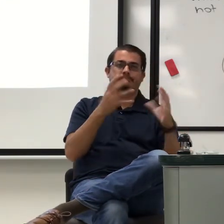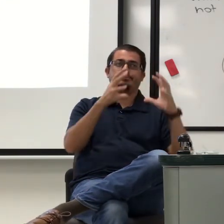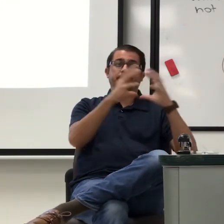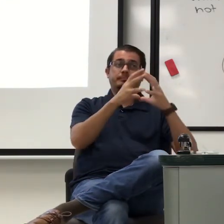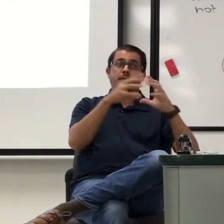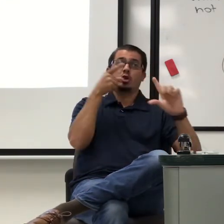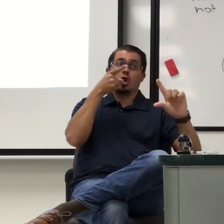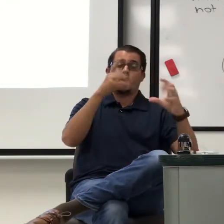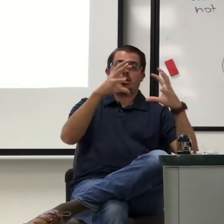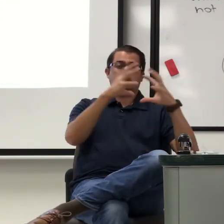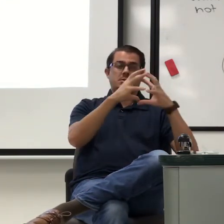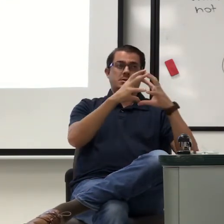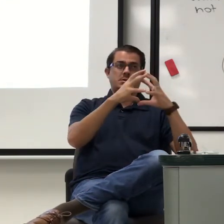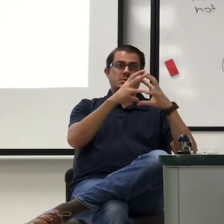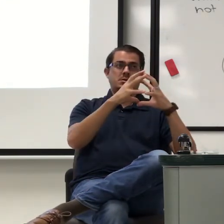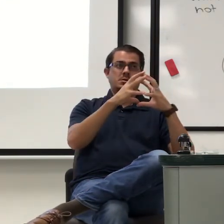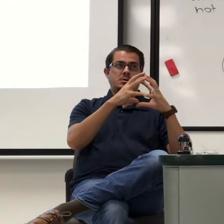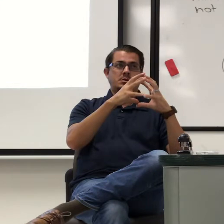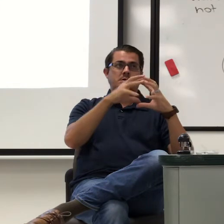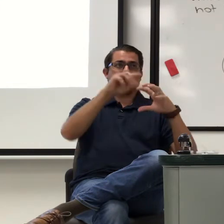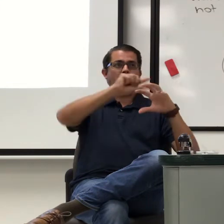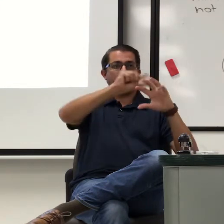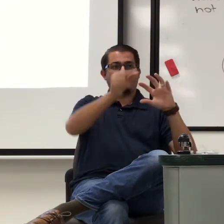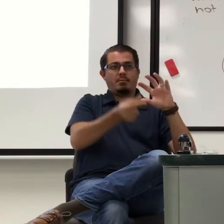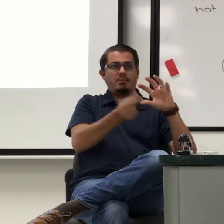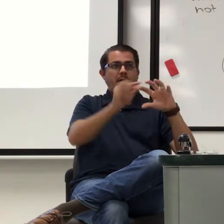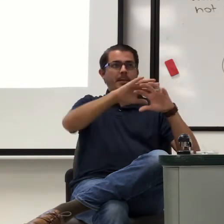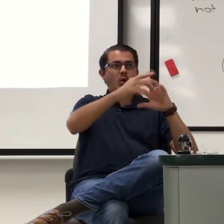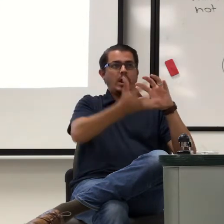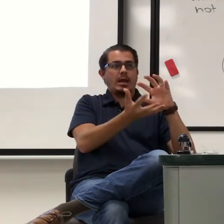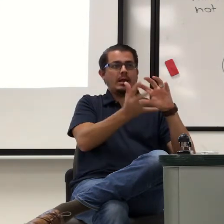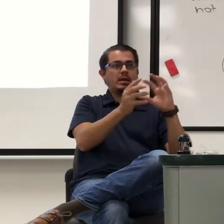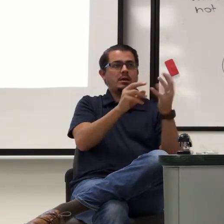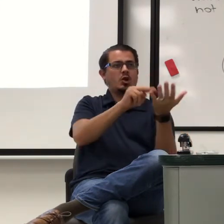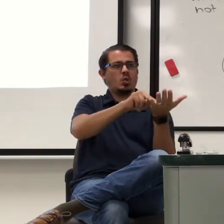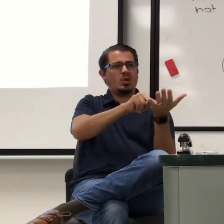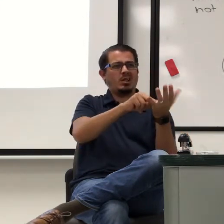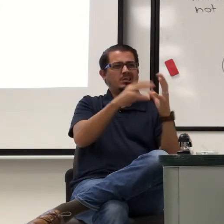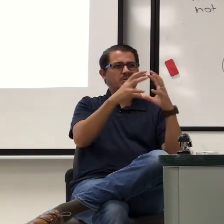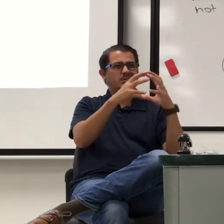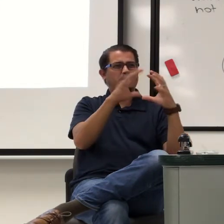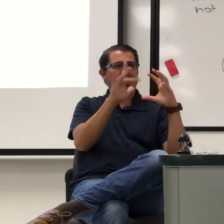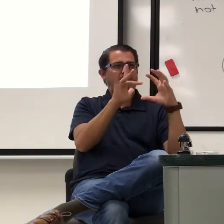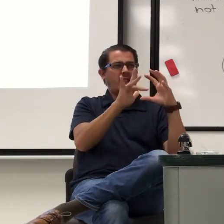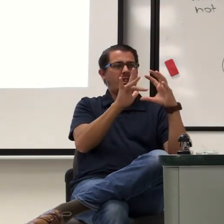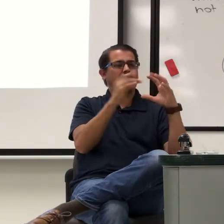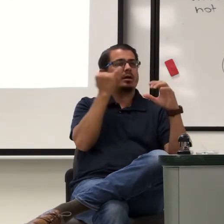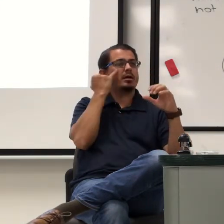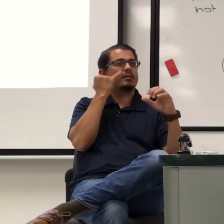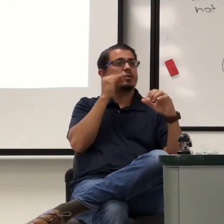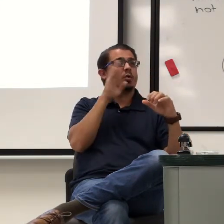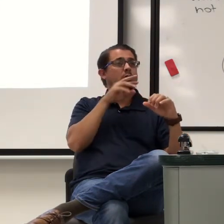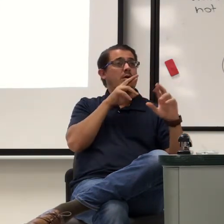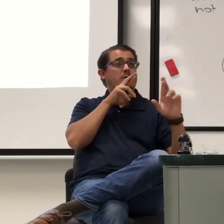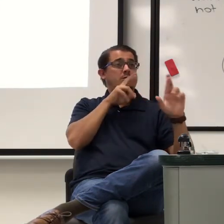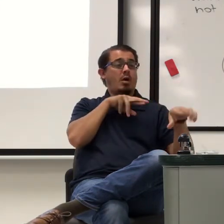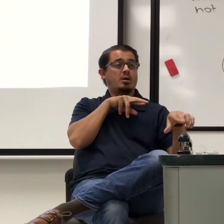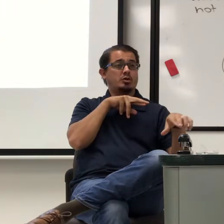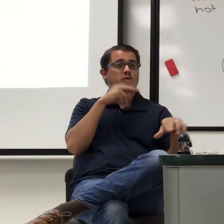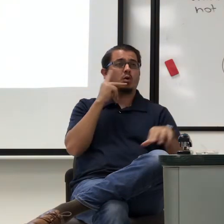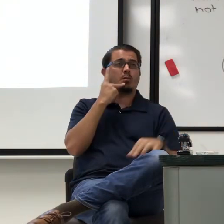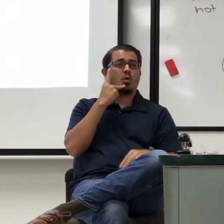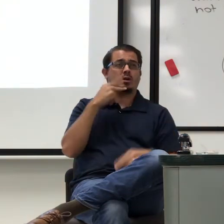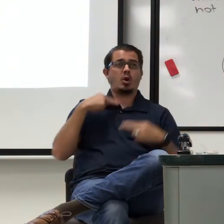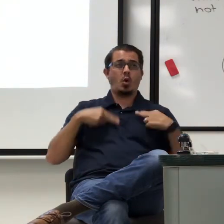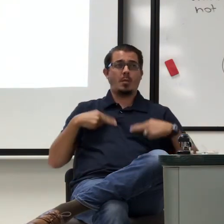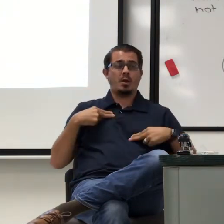the cell membrane, there's the nucleus in the middle. If it's going to be responsive to a protein hormone, it